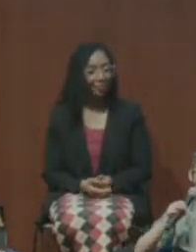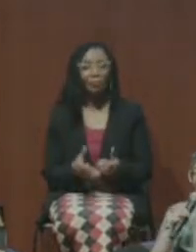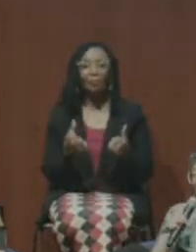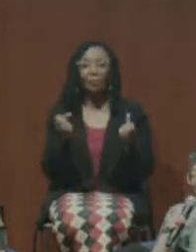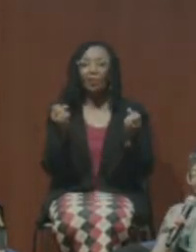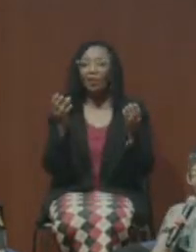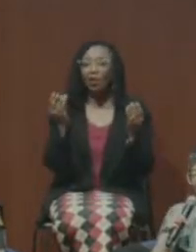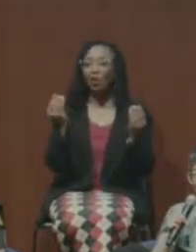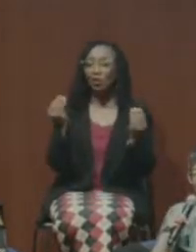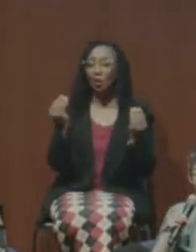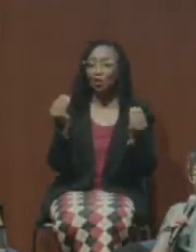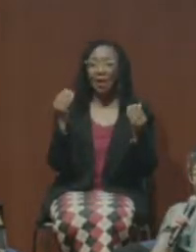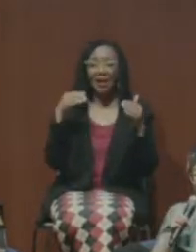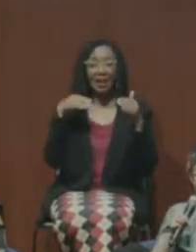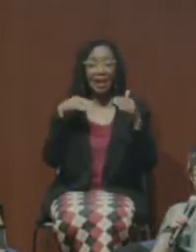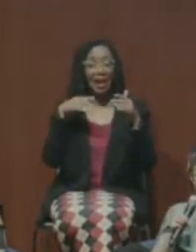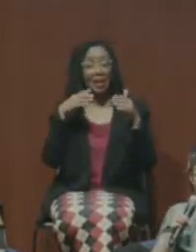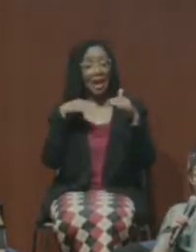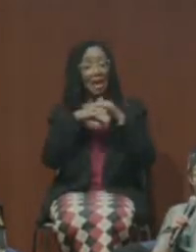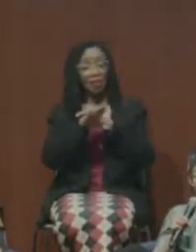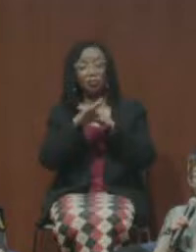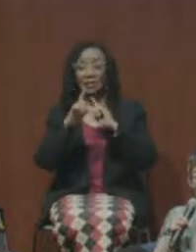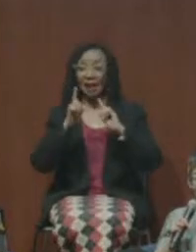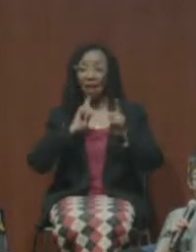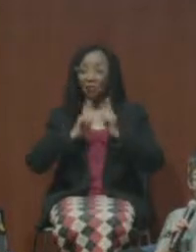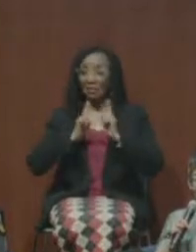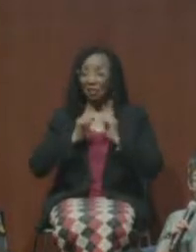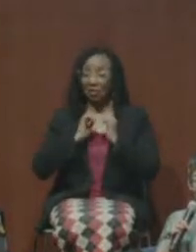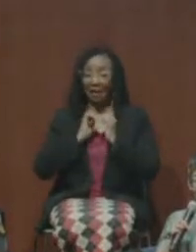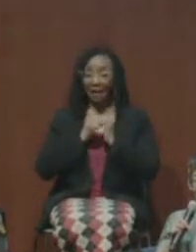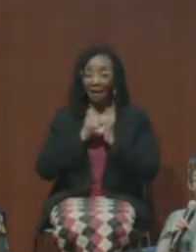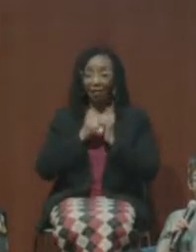So how I enter this conversation is